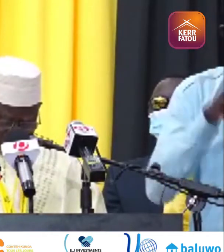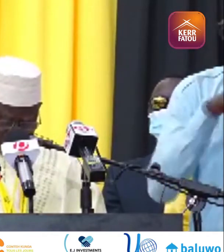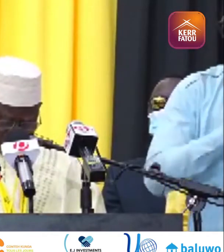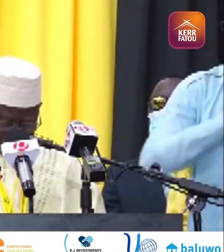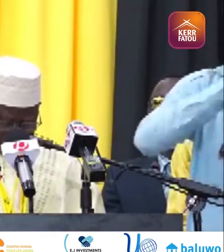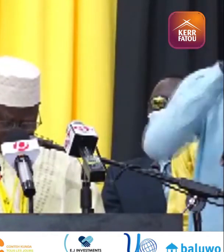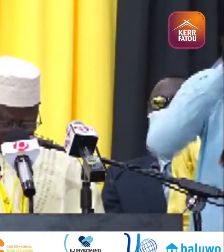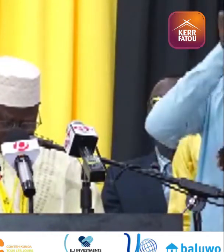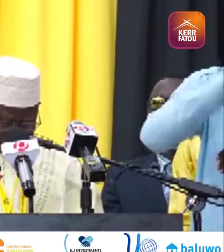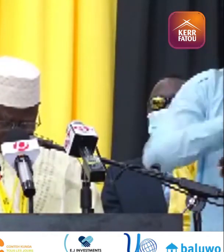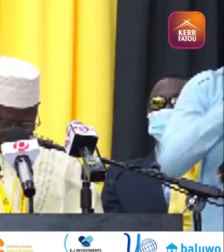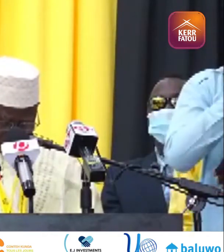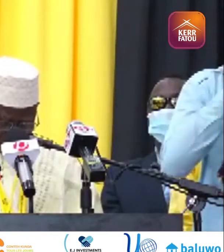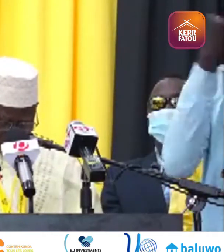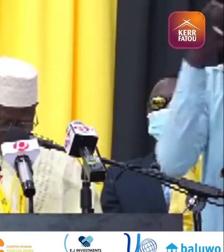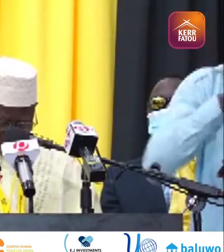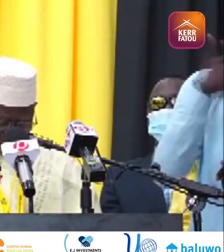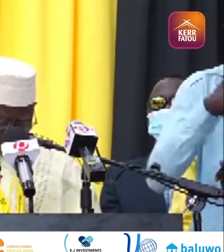of